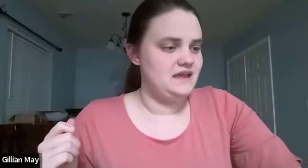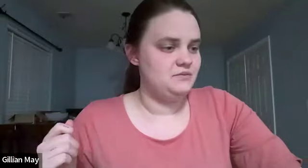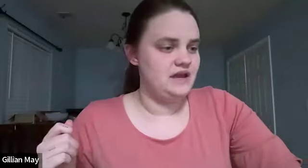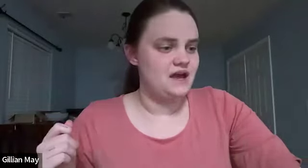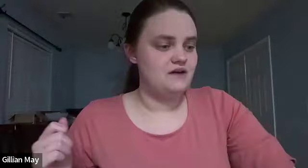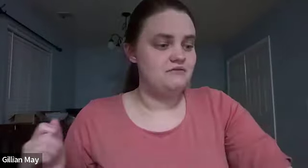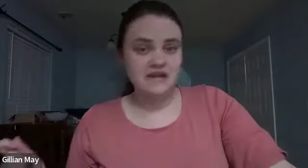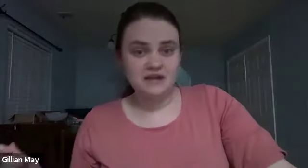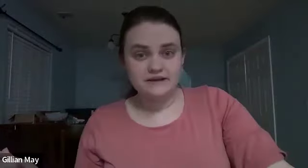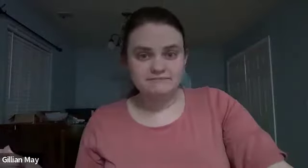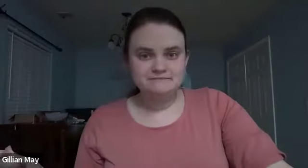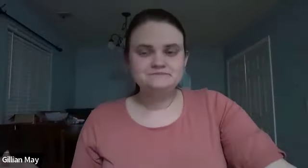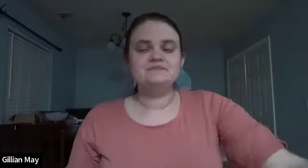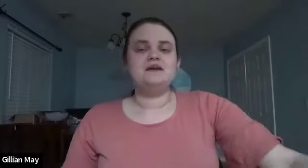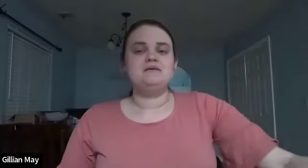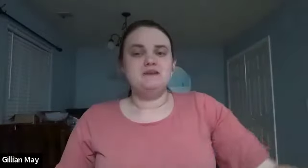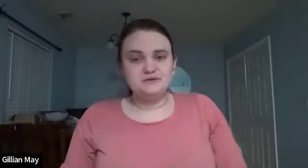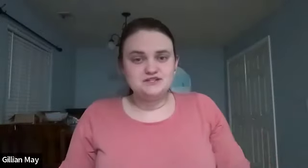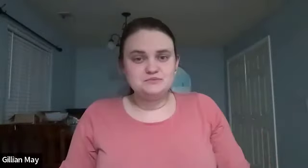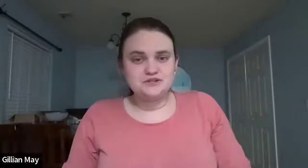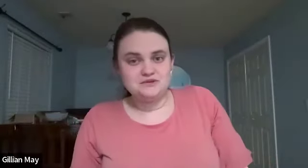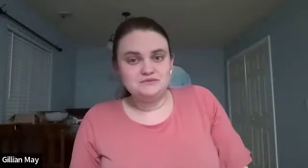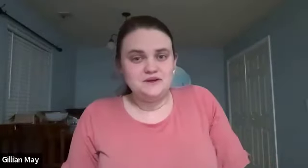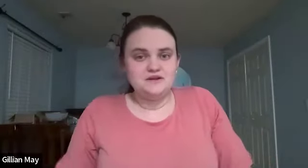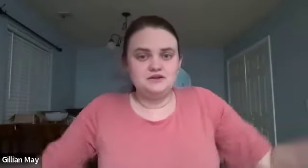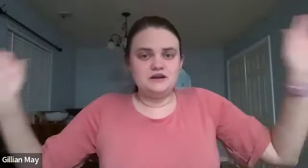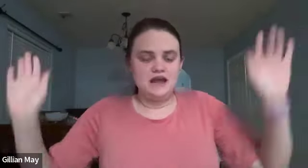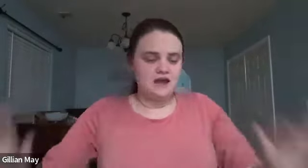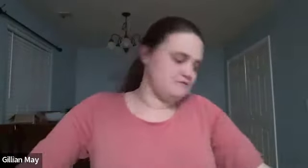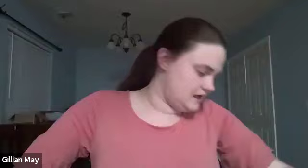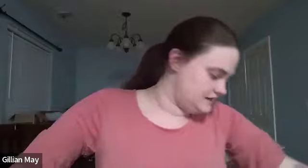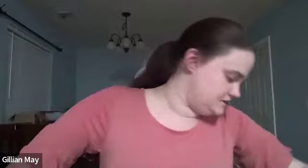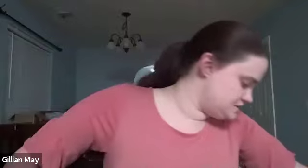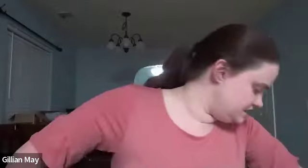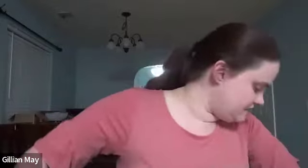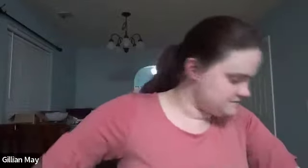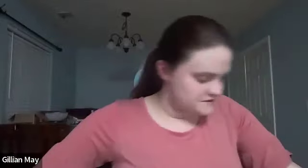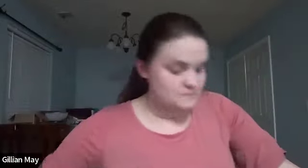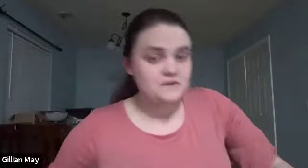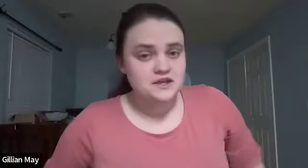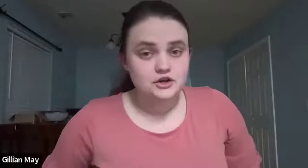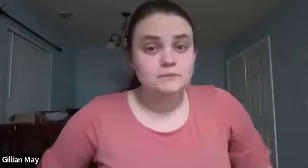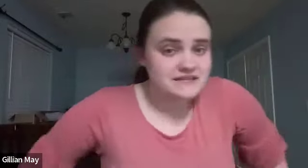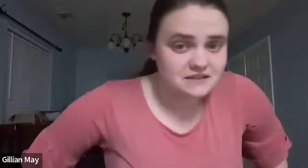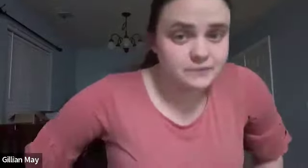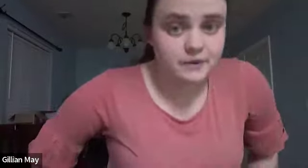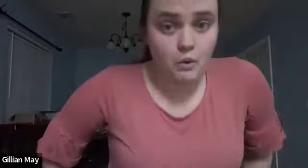Then we have penguin. Penguin's super cute. You're going to have, I do actually need to back up for this one. You're going to basically be